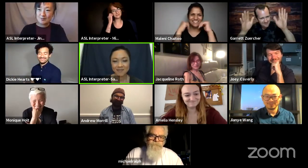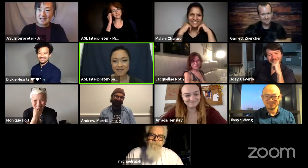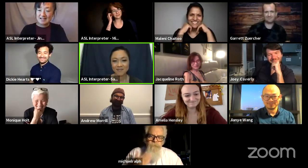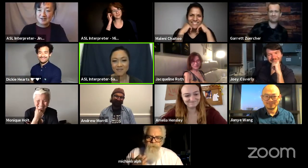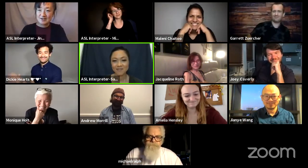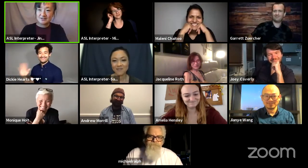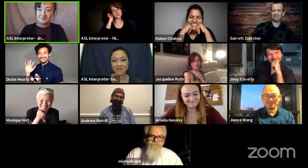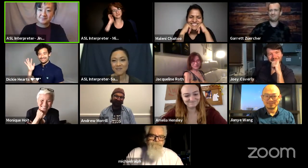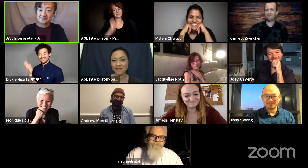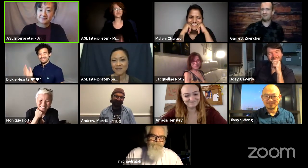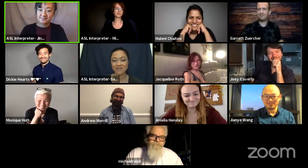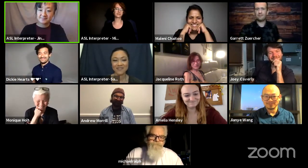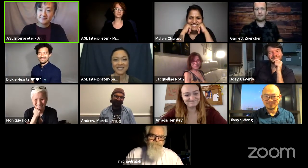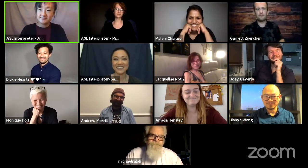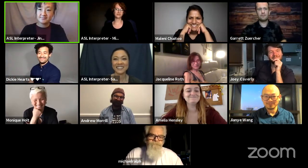Thank you. Thank you,